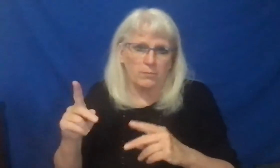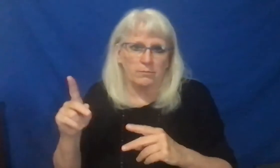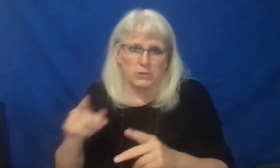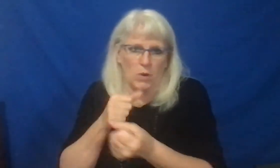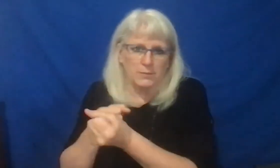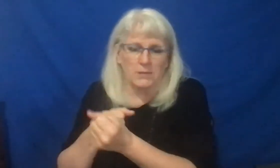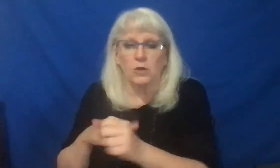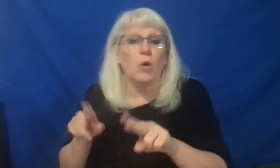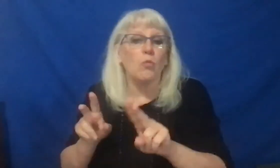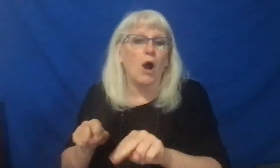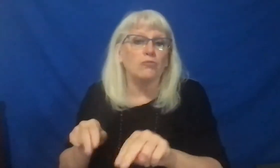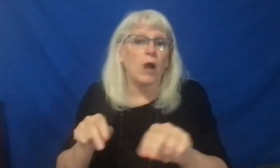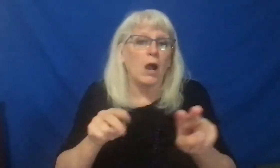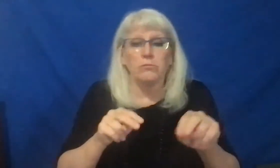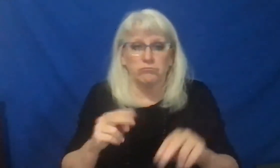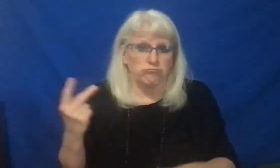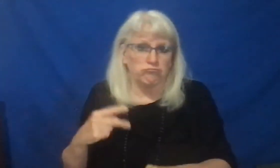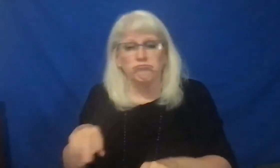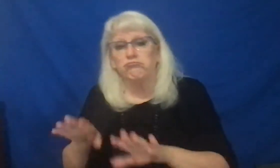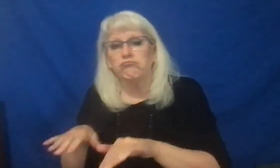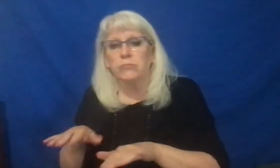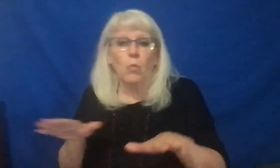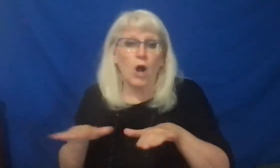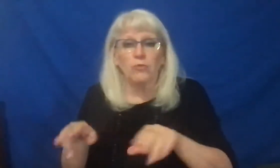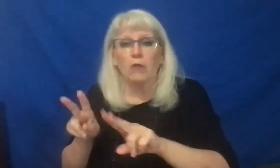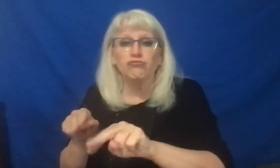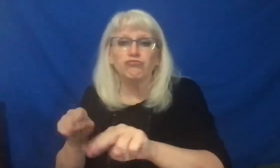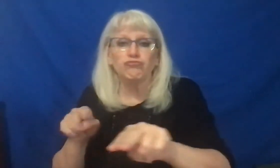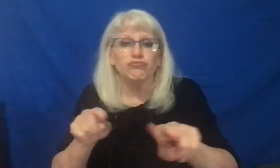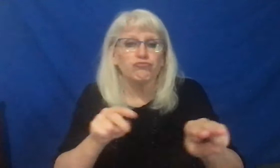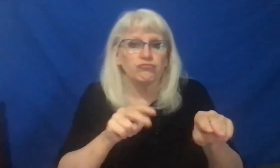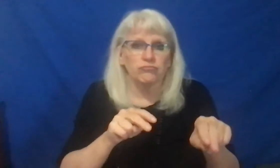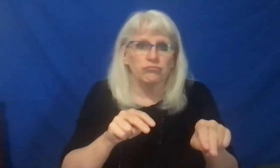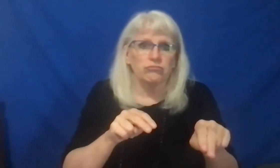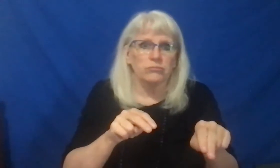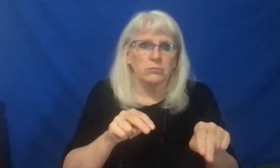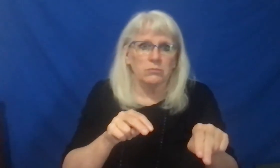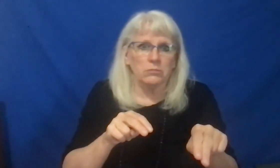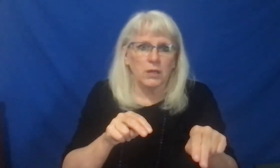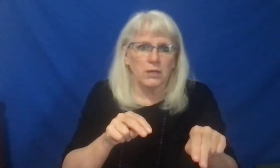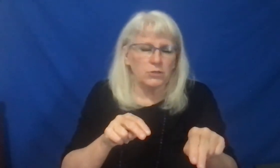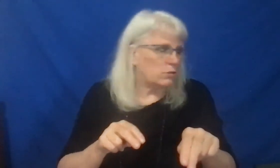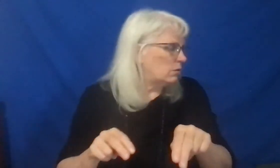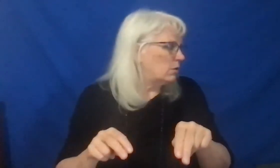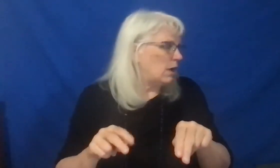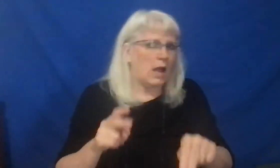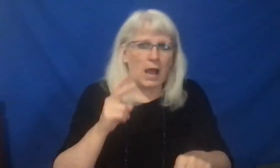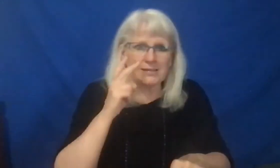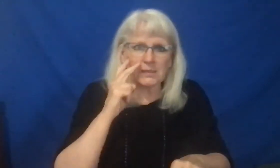and we're looking at art, and I turn my head and I see Bill Wilson. Or